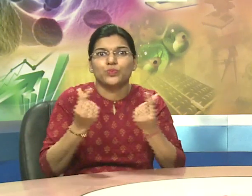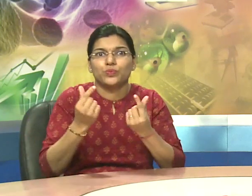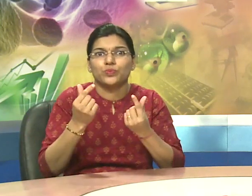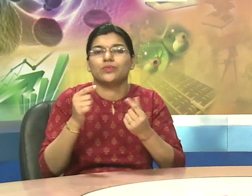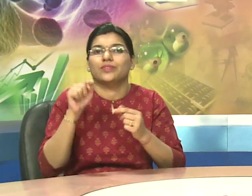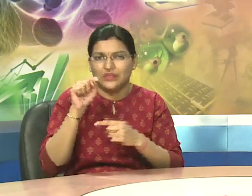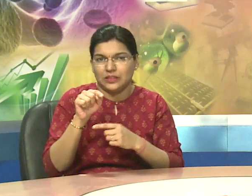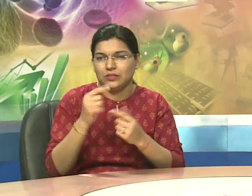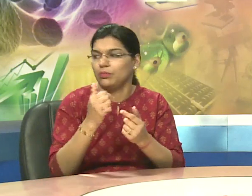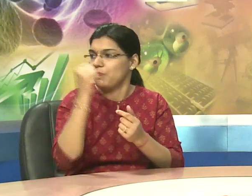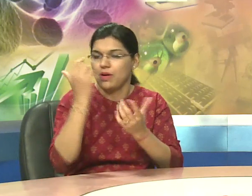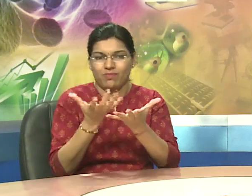machines